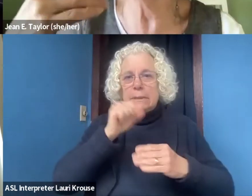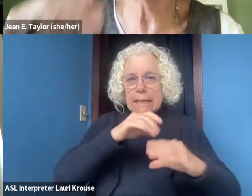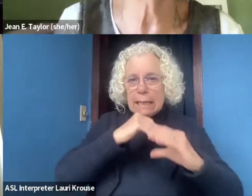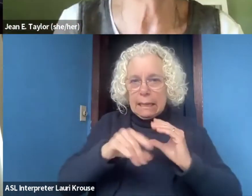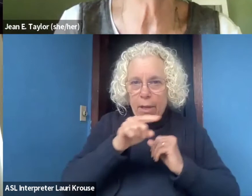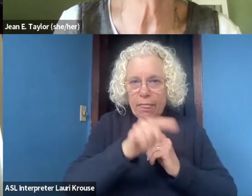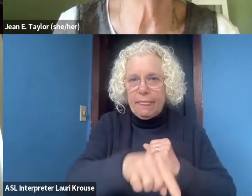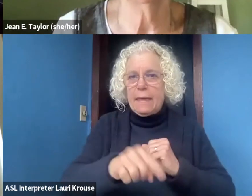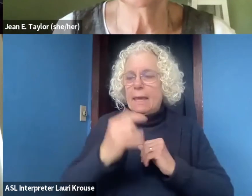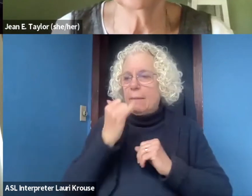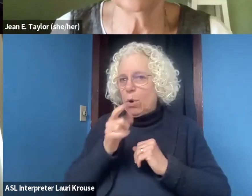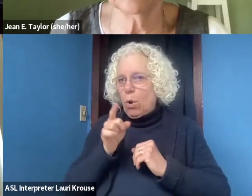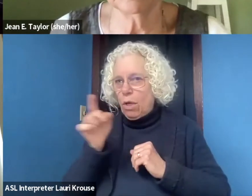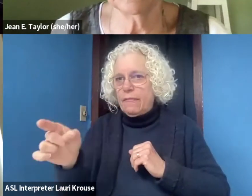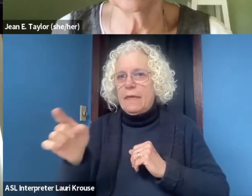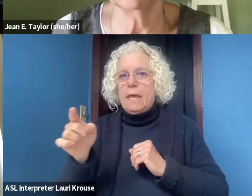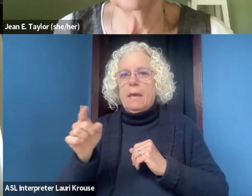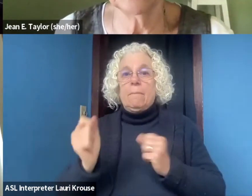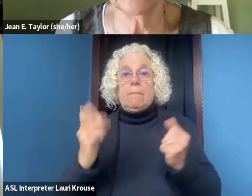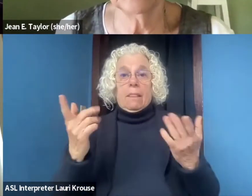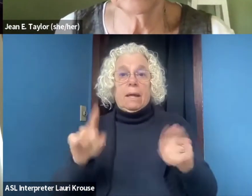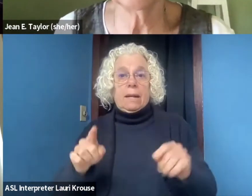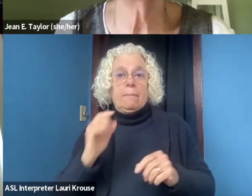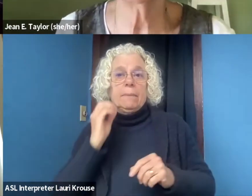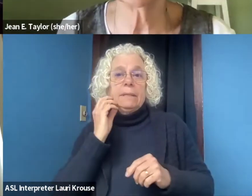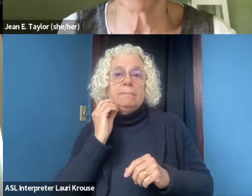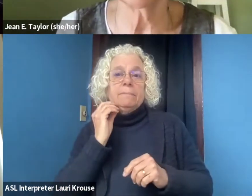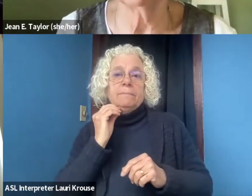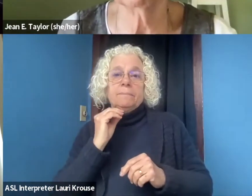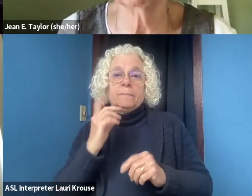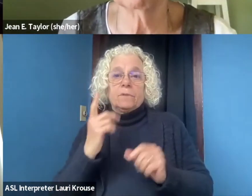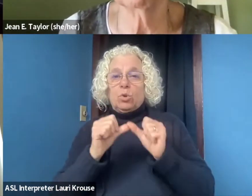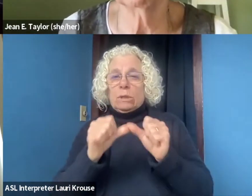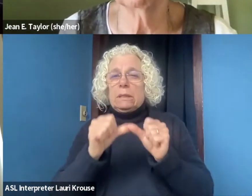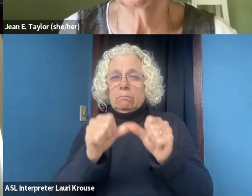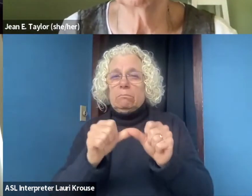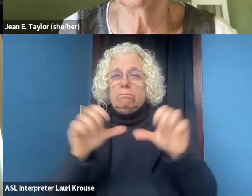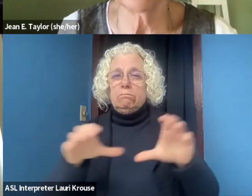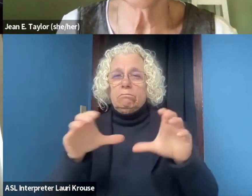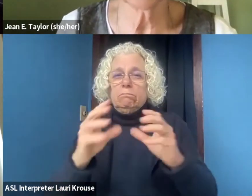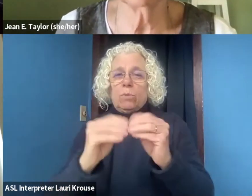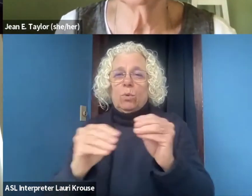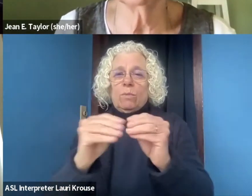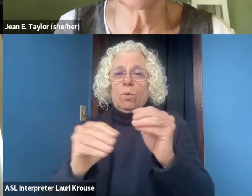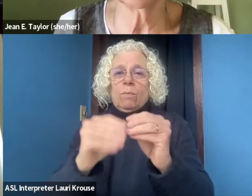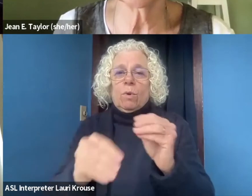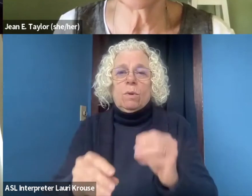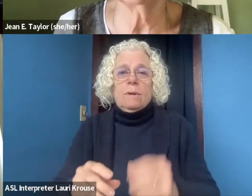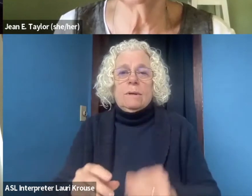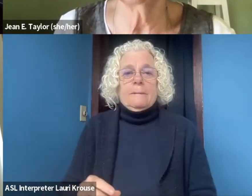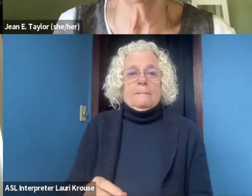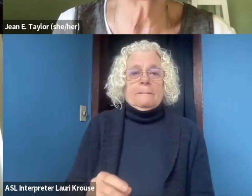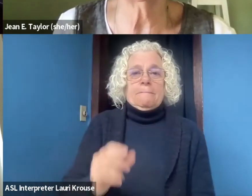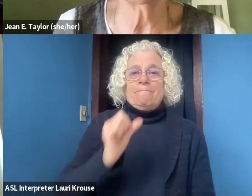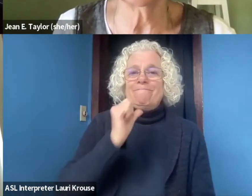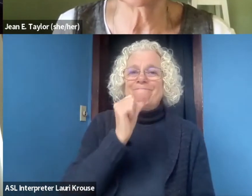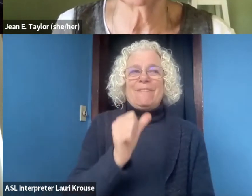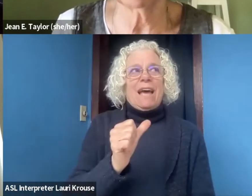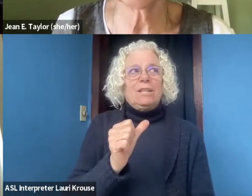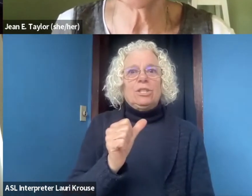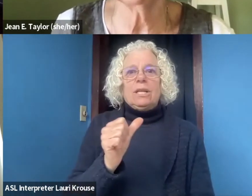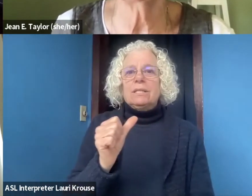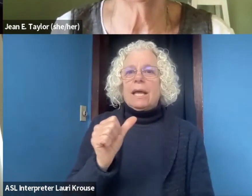a real momentum to the to keeping it going. Not just kind of a